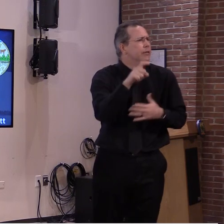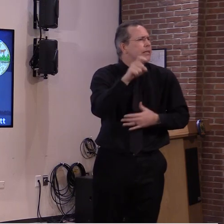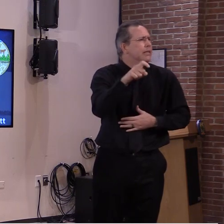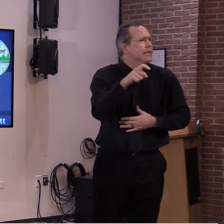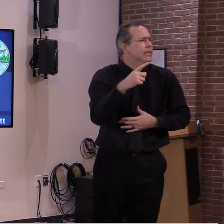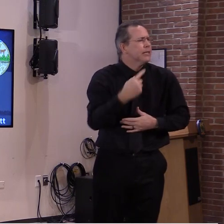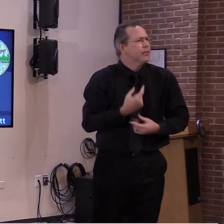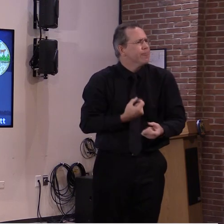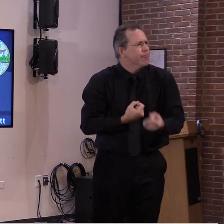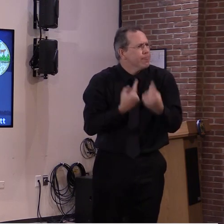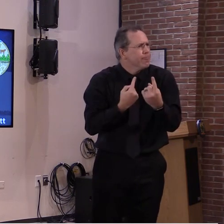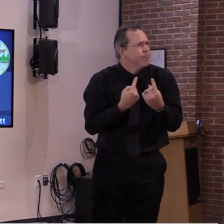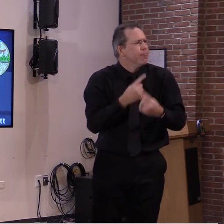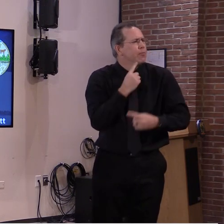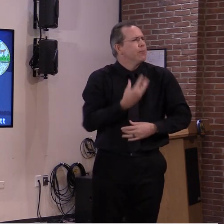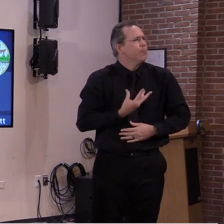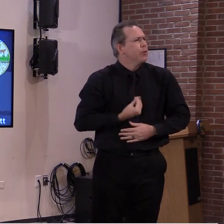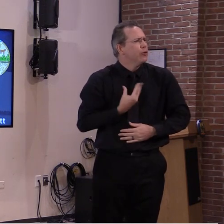be compassionate.